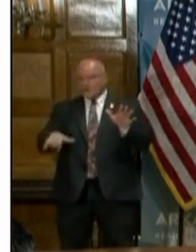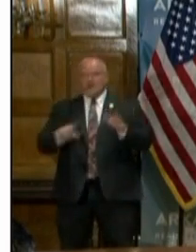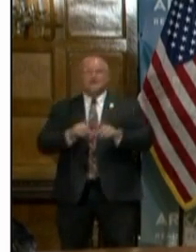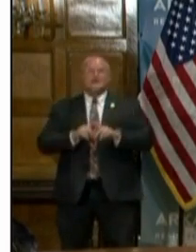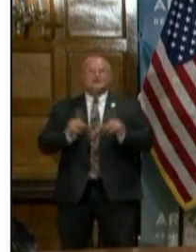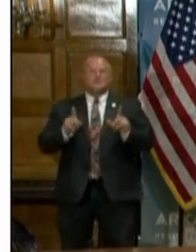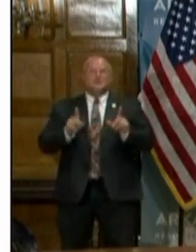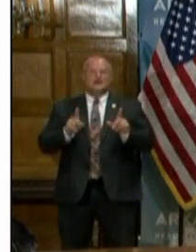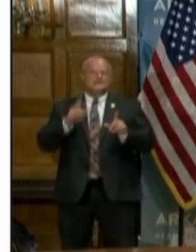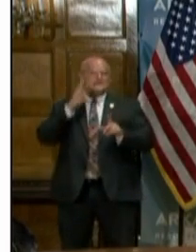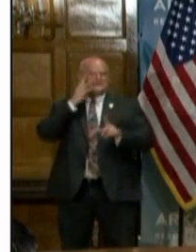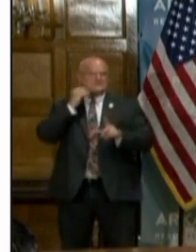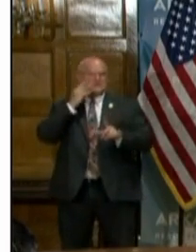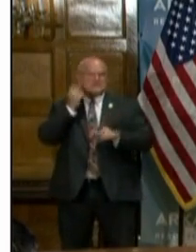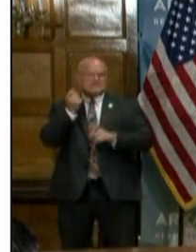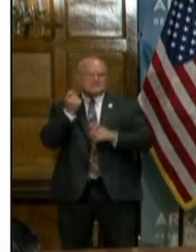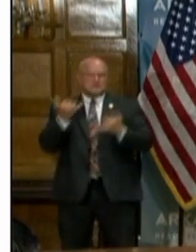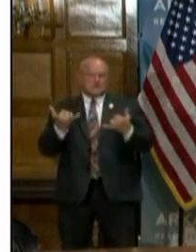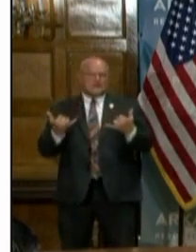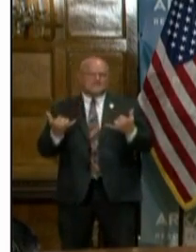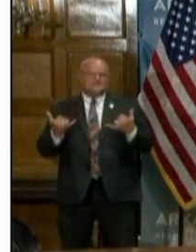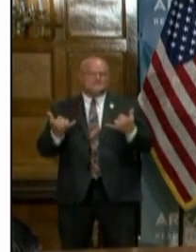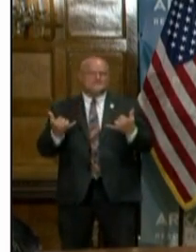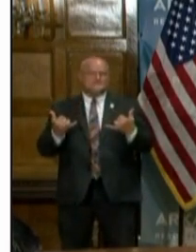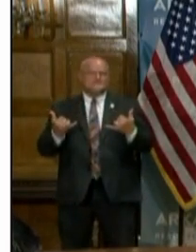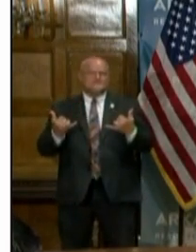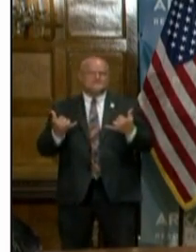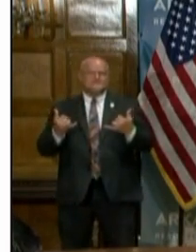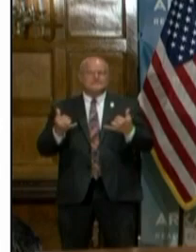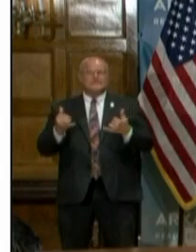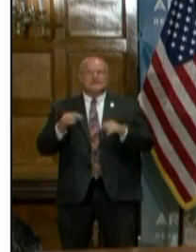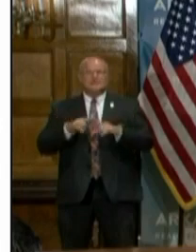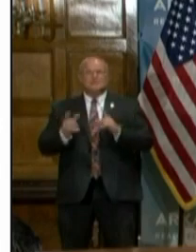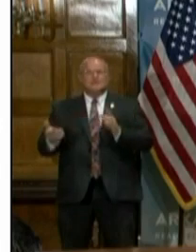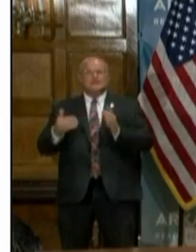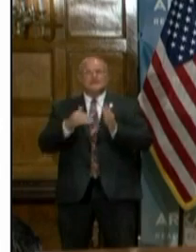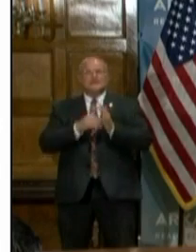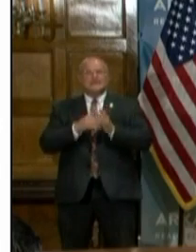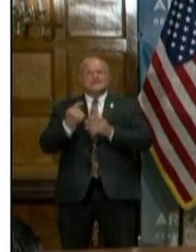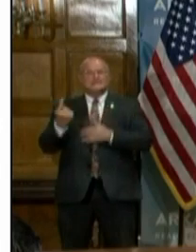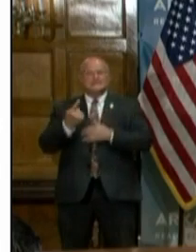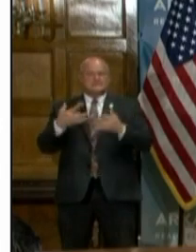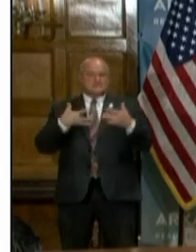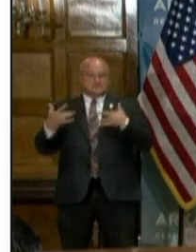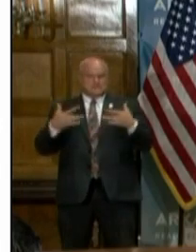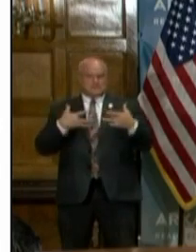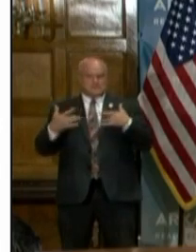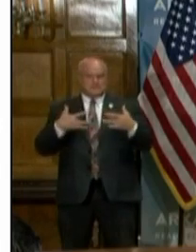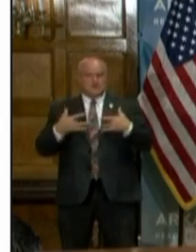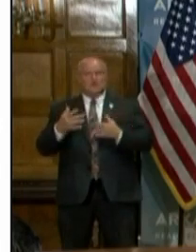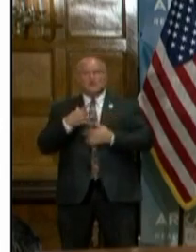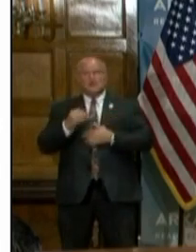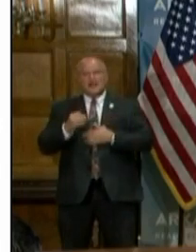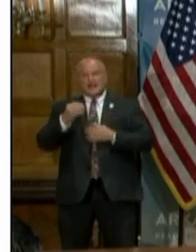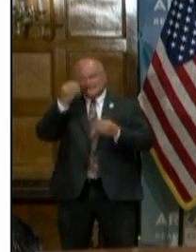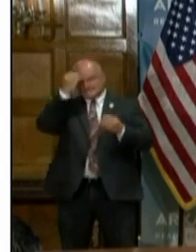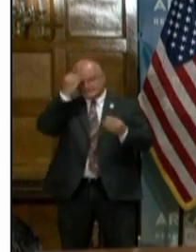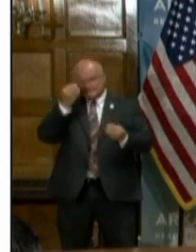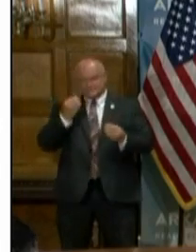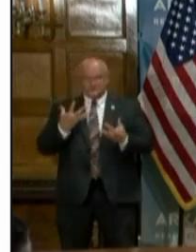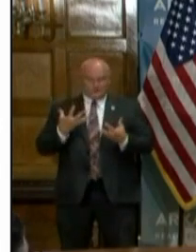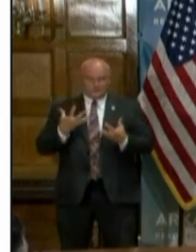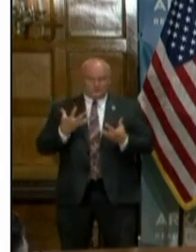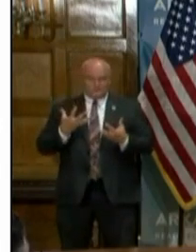We're kind of experiencing a little bit of one right now, I'd say. But again, there's just some concern out there, and it's an informed